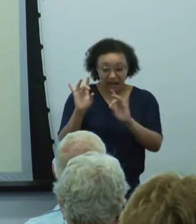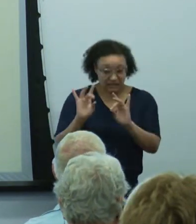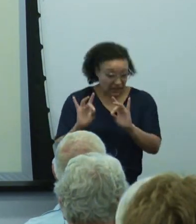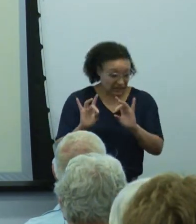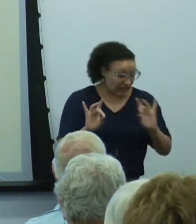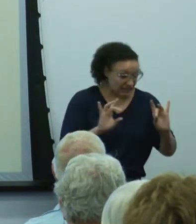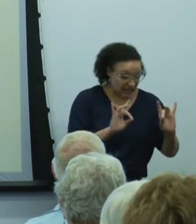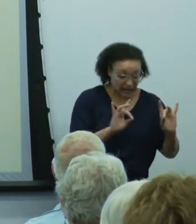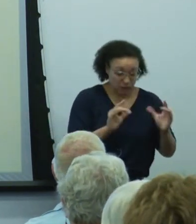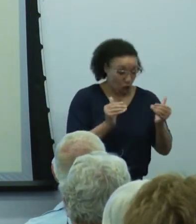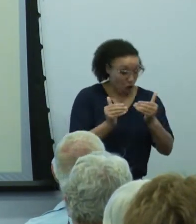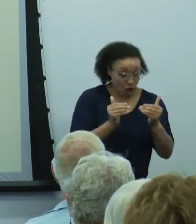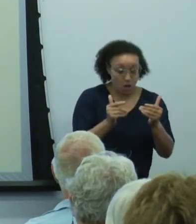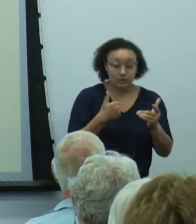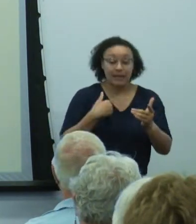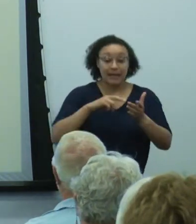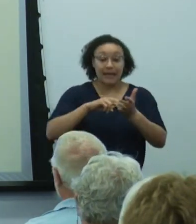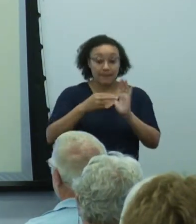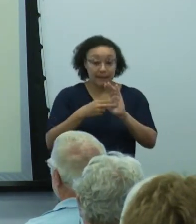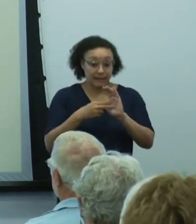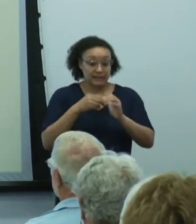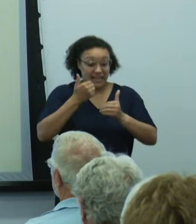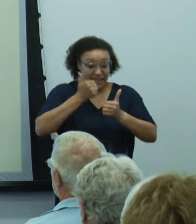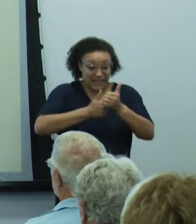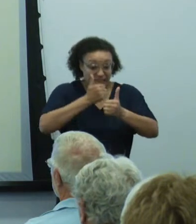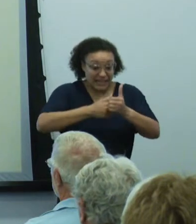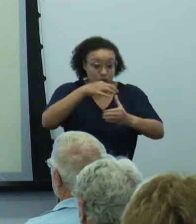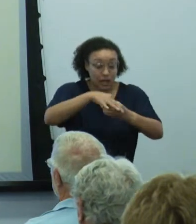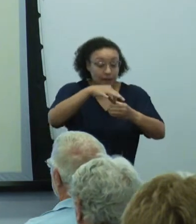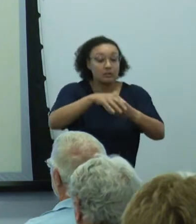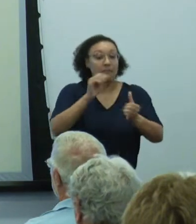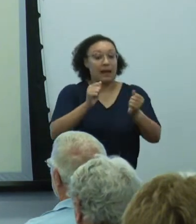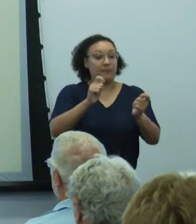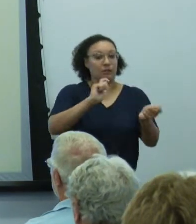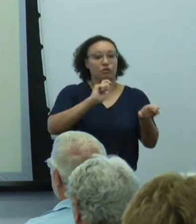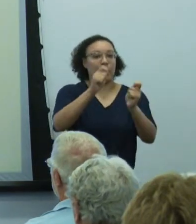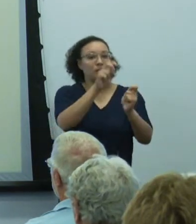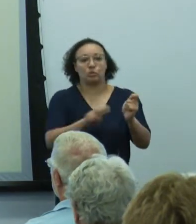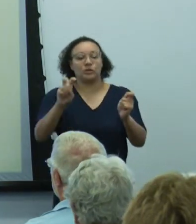to another, you could have a change of party in those districts.